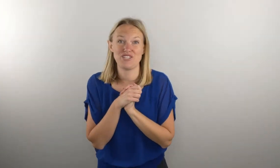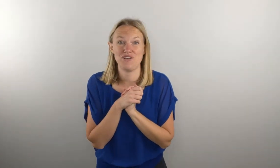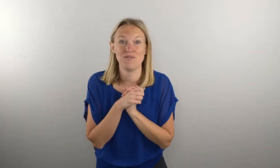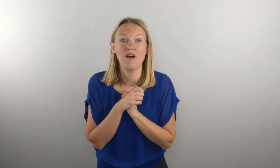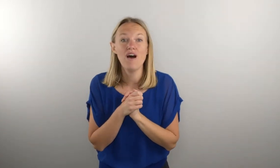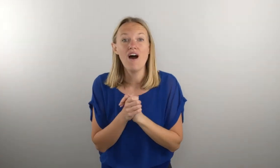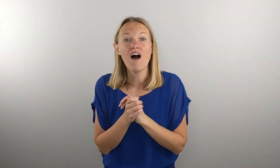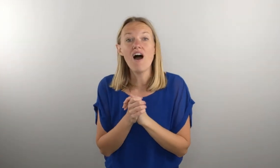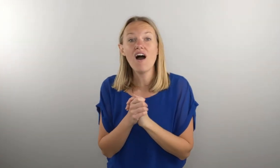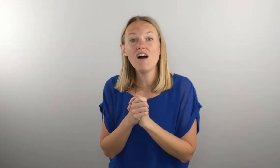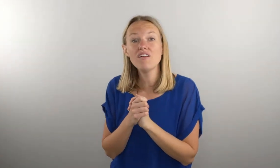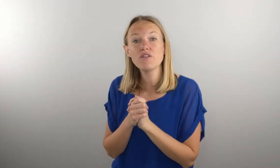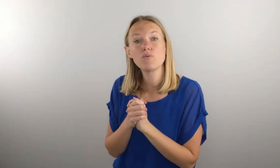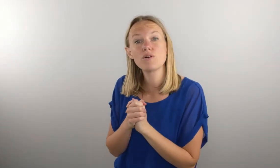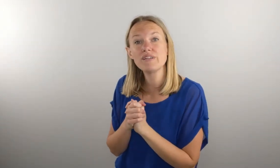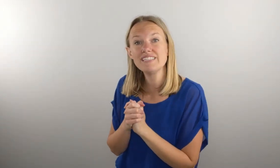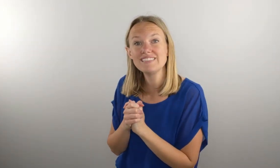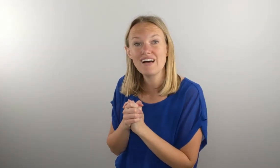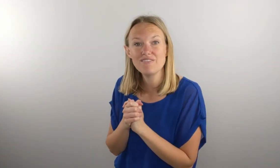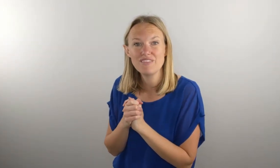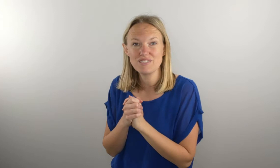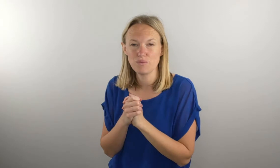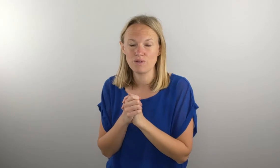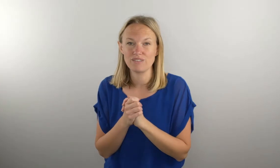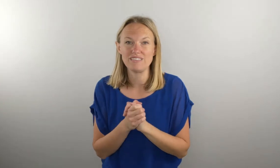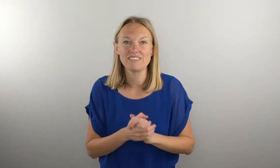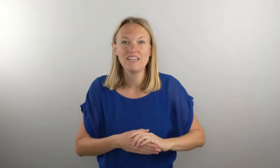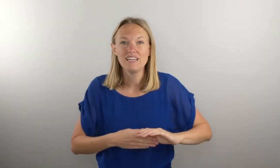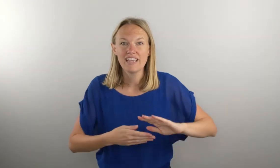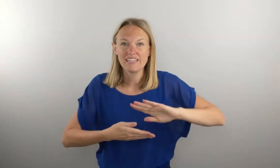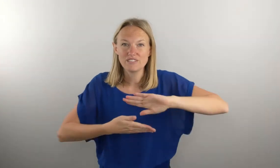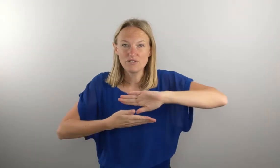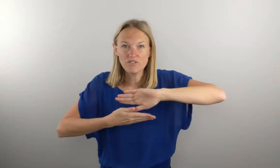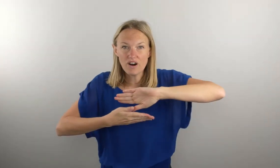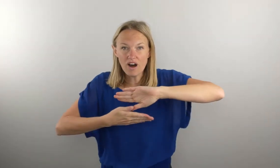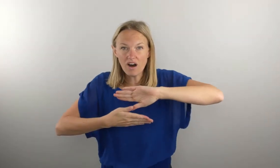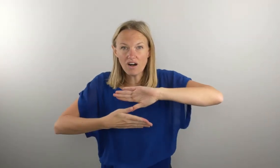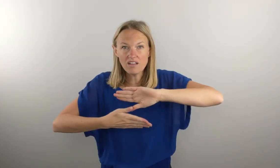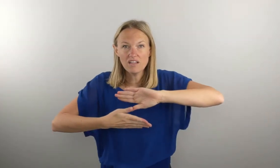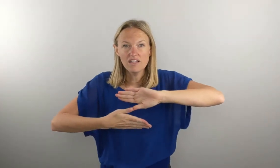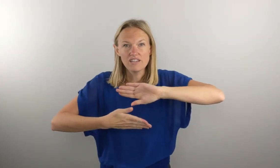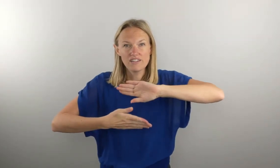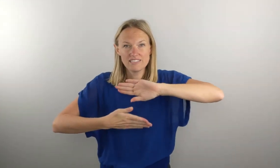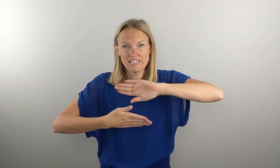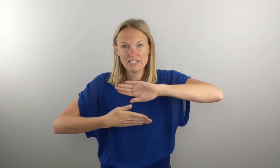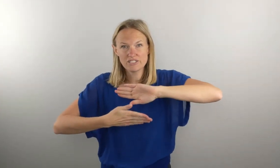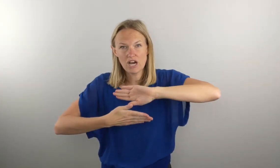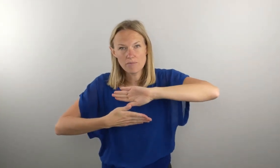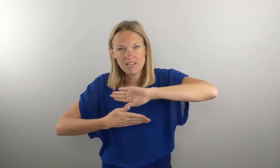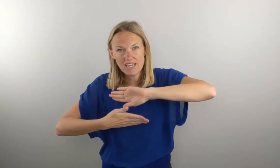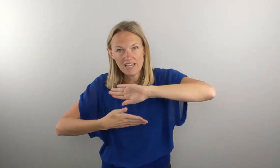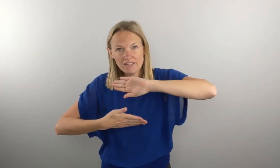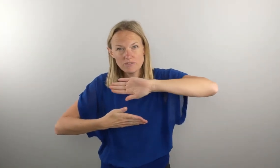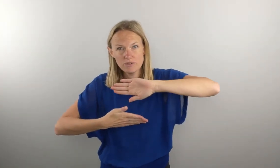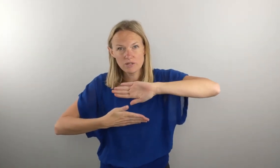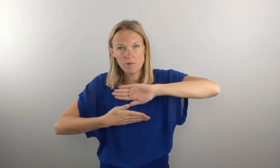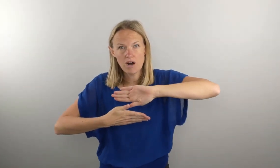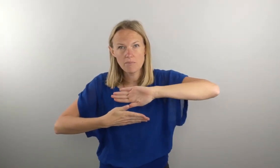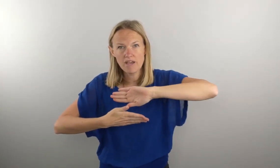2. All the worries of this world. Okay, so for all, you're going to take your dominant hand with your palm out,